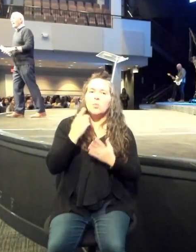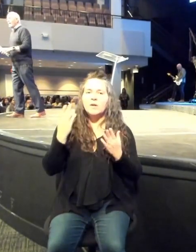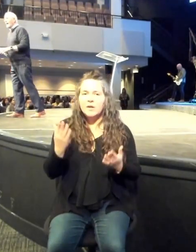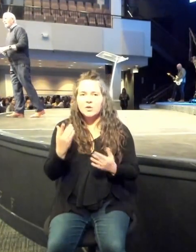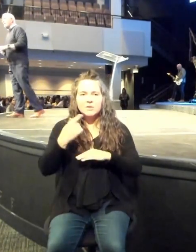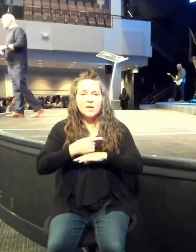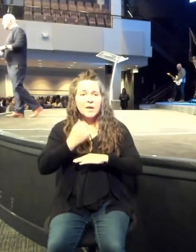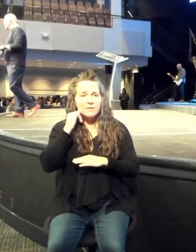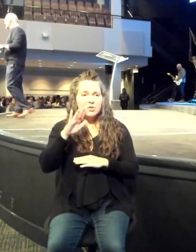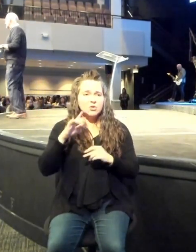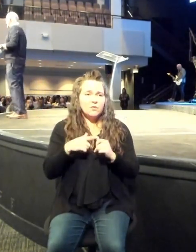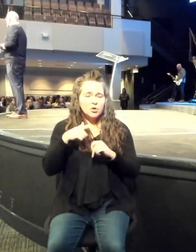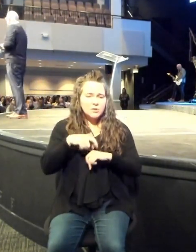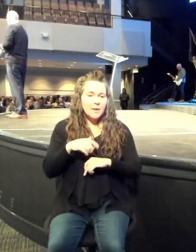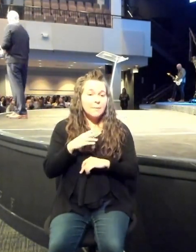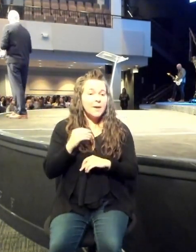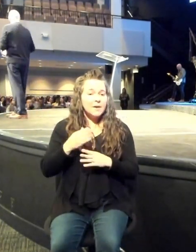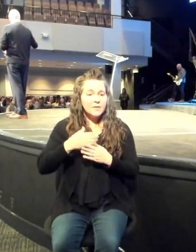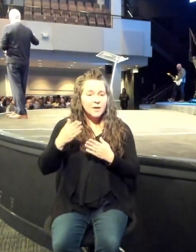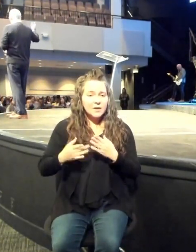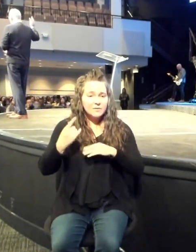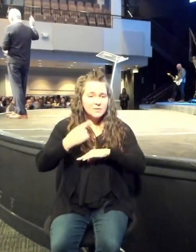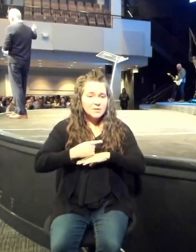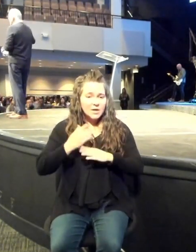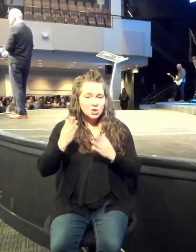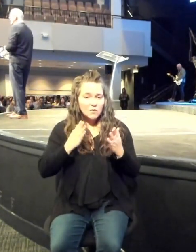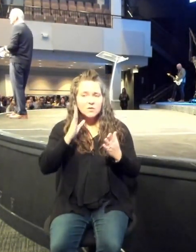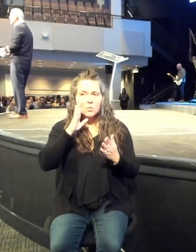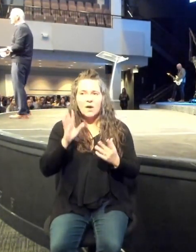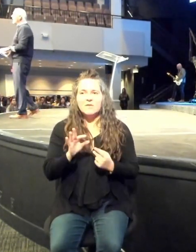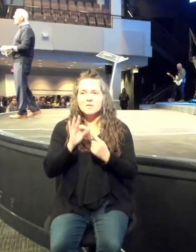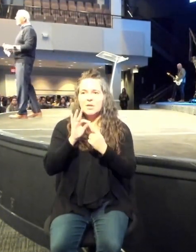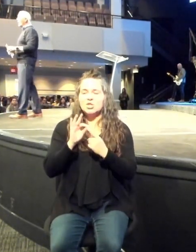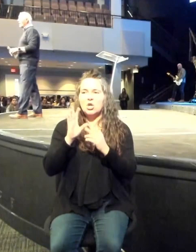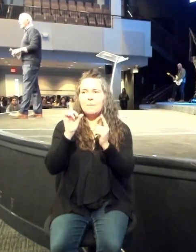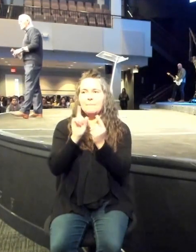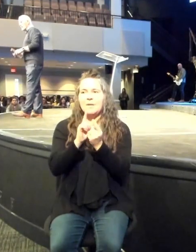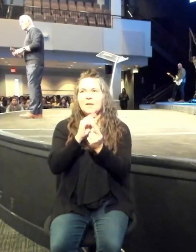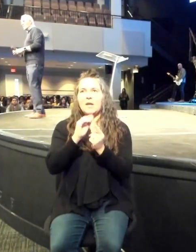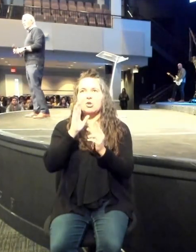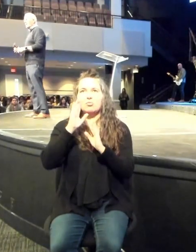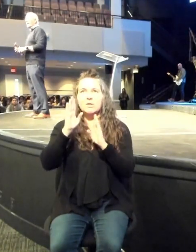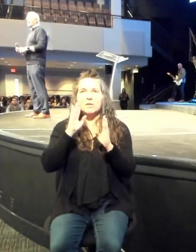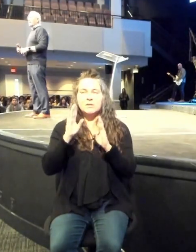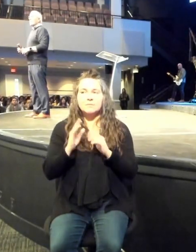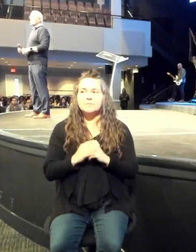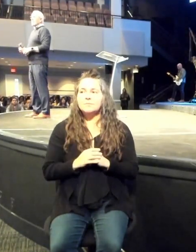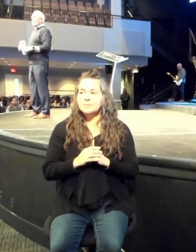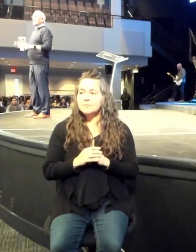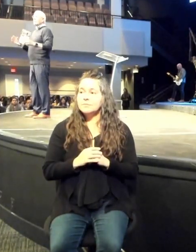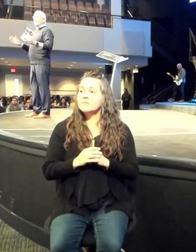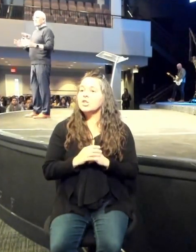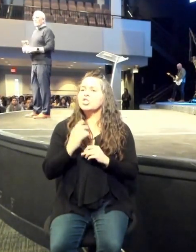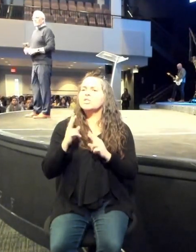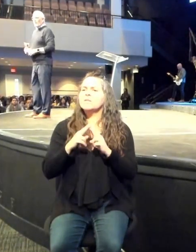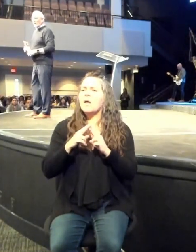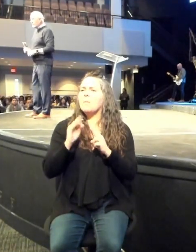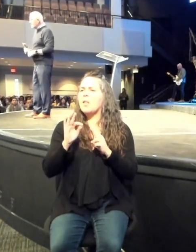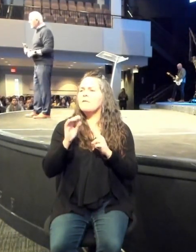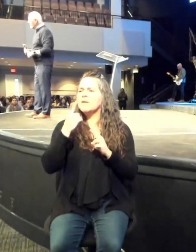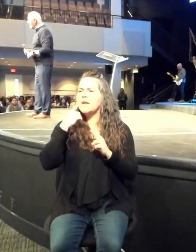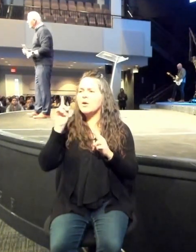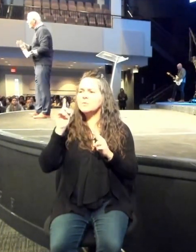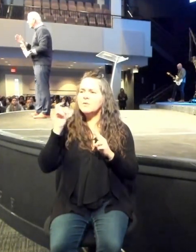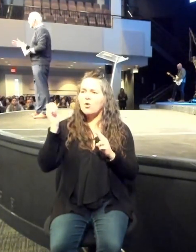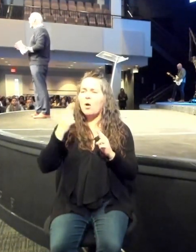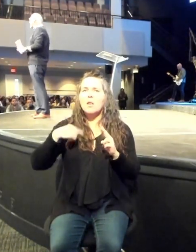first time. And then at the end of today's service, we have a special meet and greet that happens that I'll tell you more about in just a little bit. Just a couple of announcements for all of us